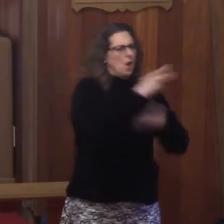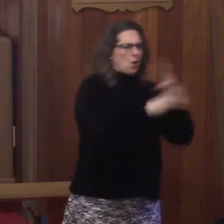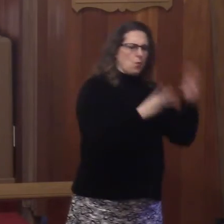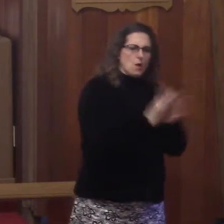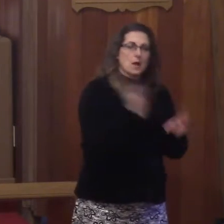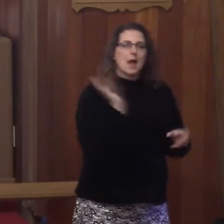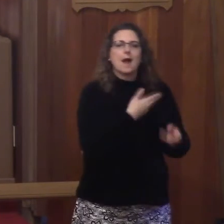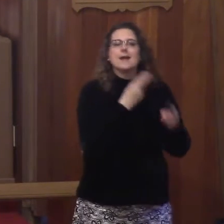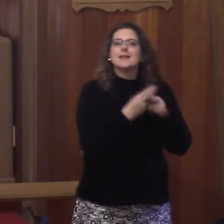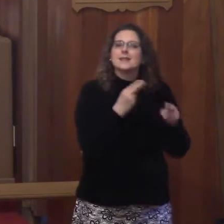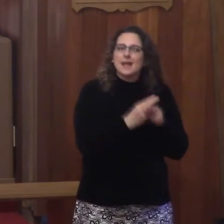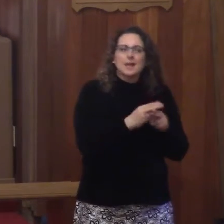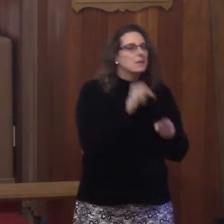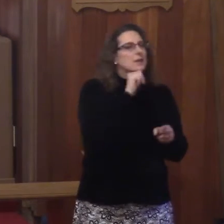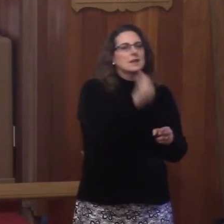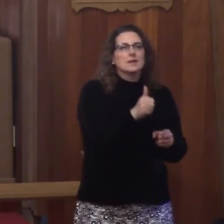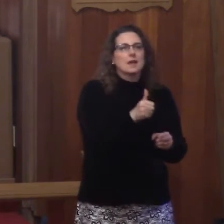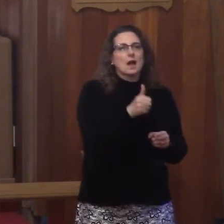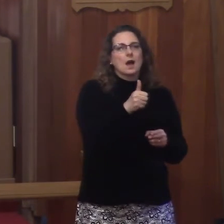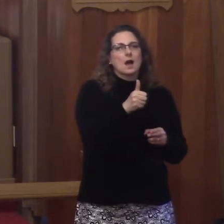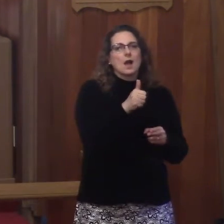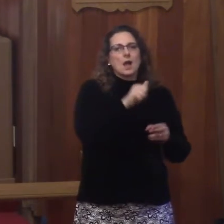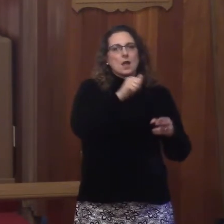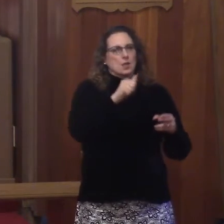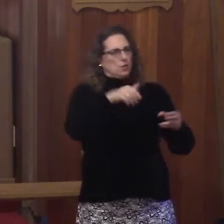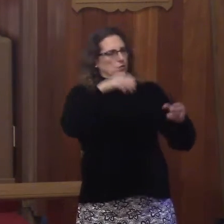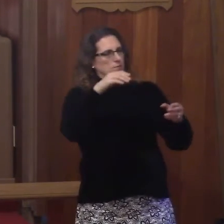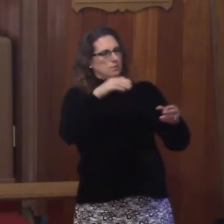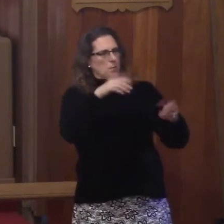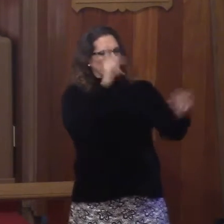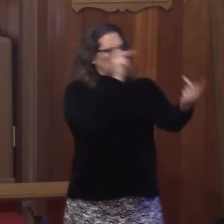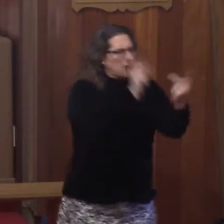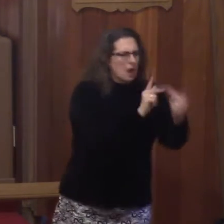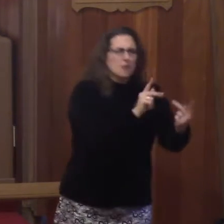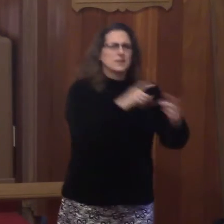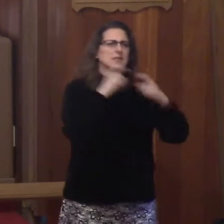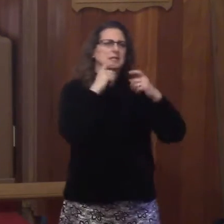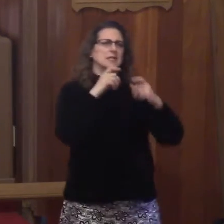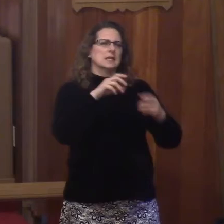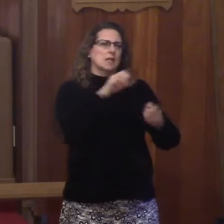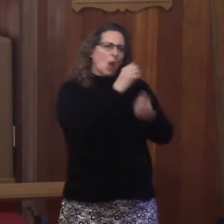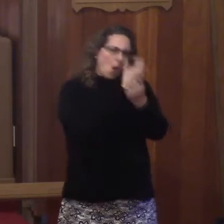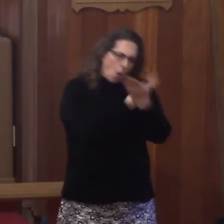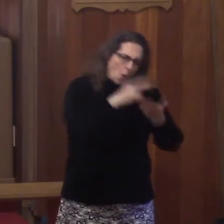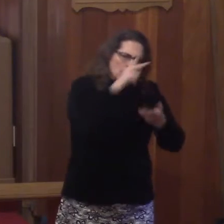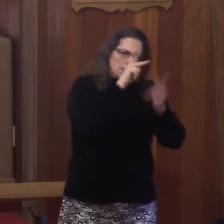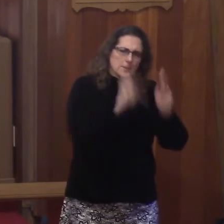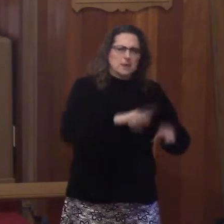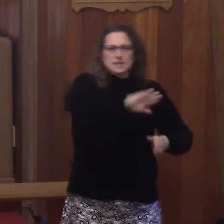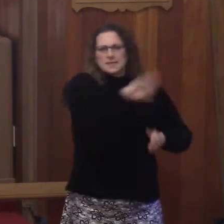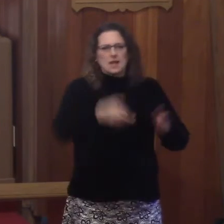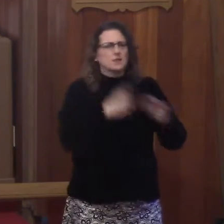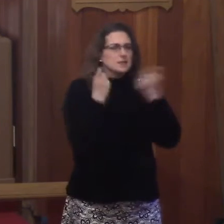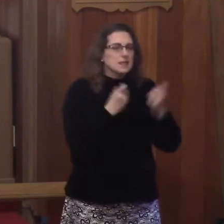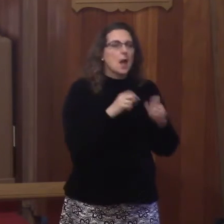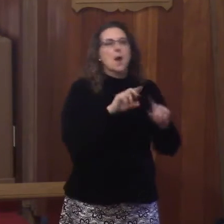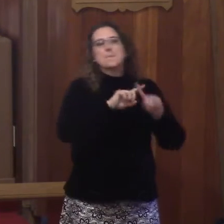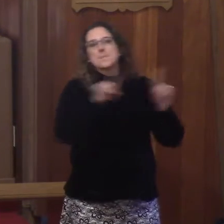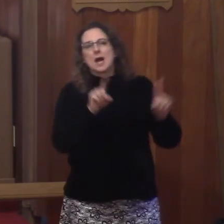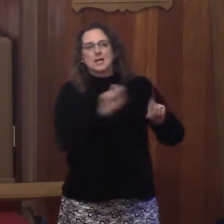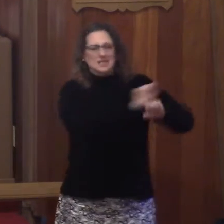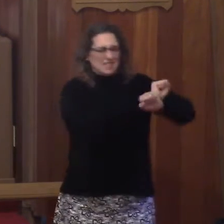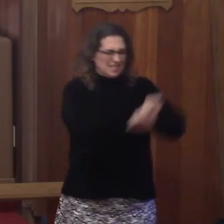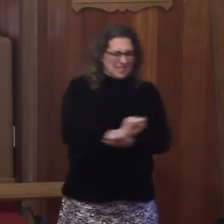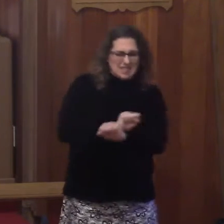Our name is not God in all together, saints who never sinned. But rather bound